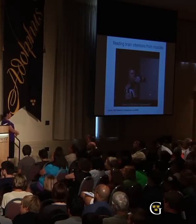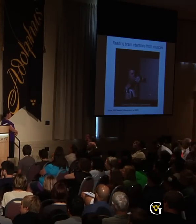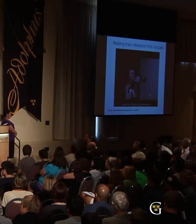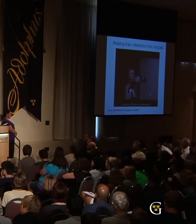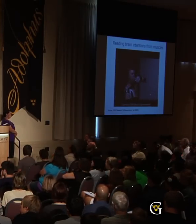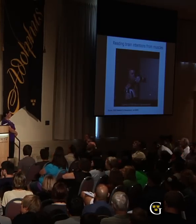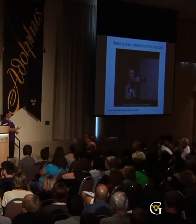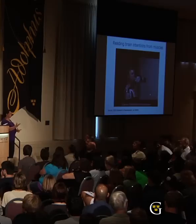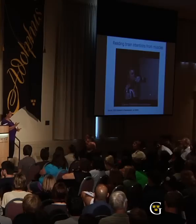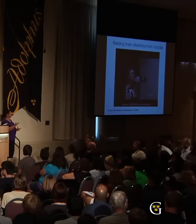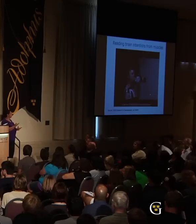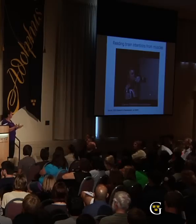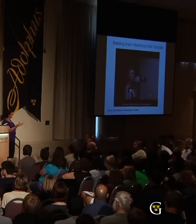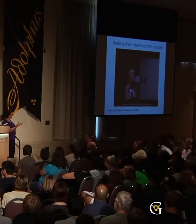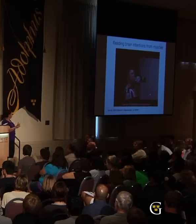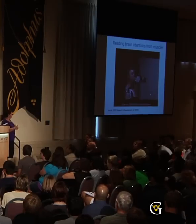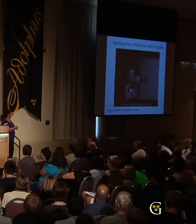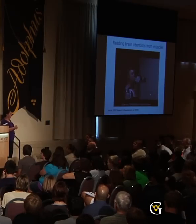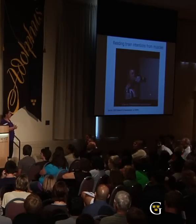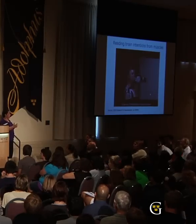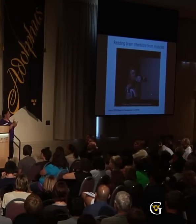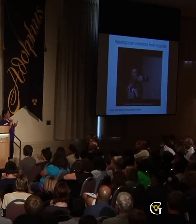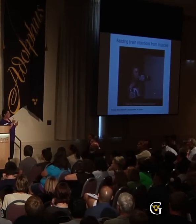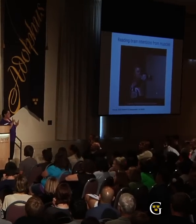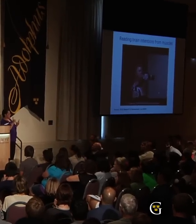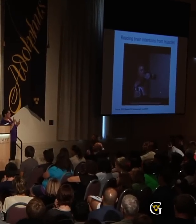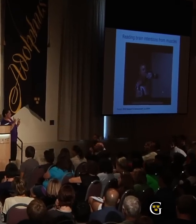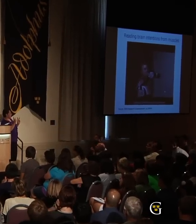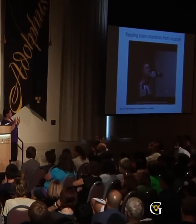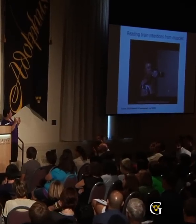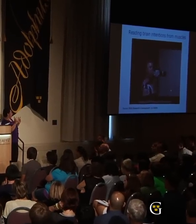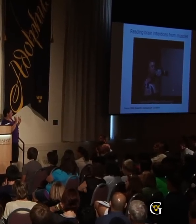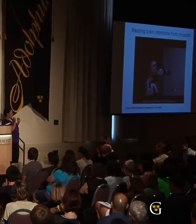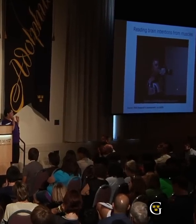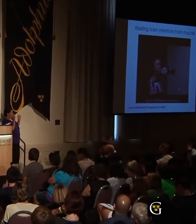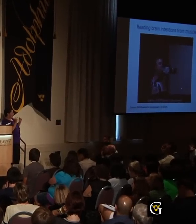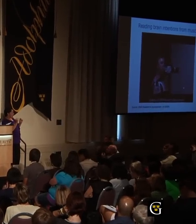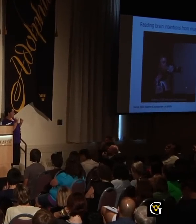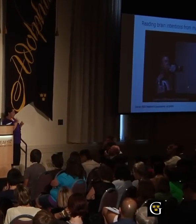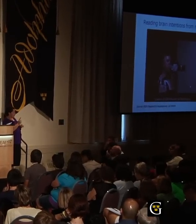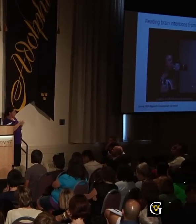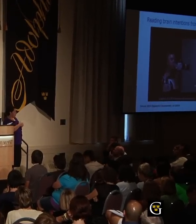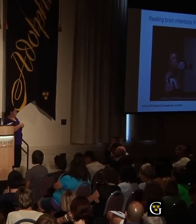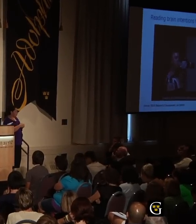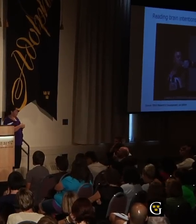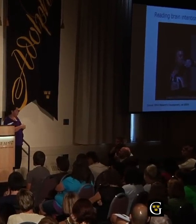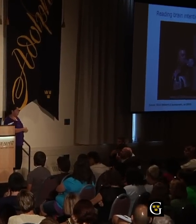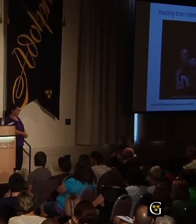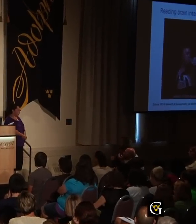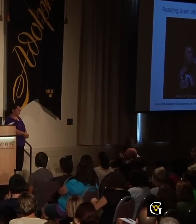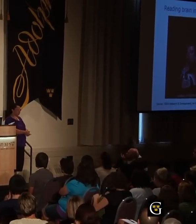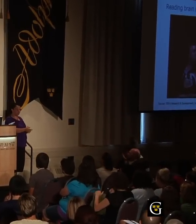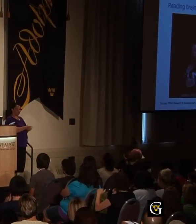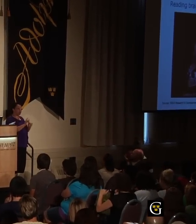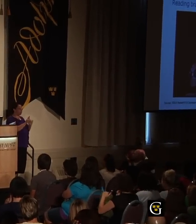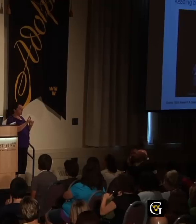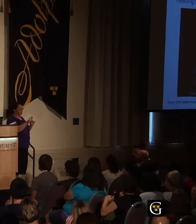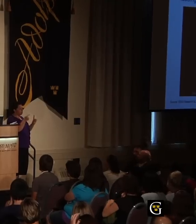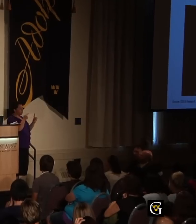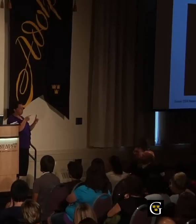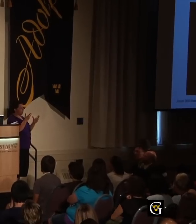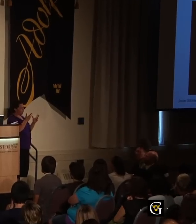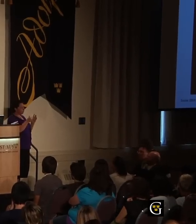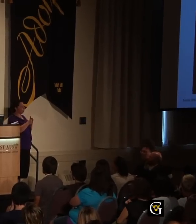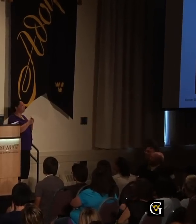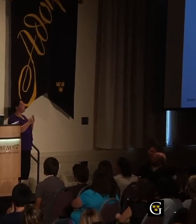So that's the video. You know, it looks amazing, and it is. But I want to point out that